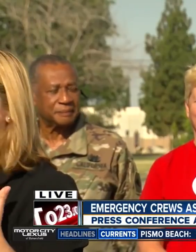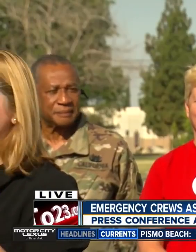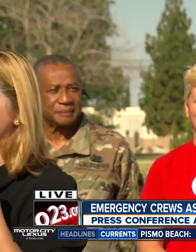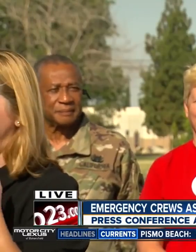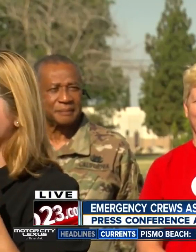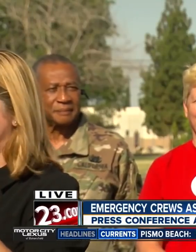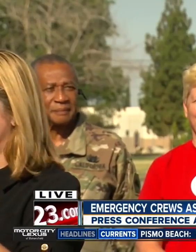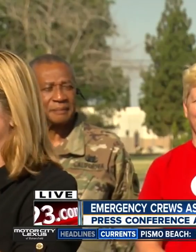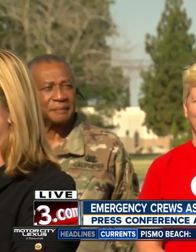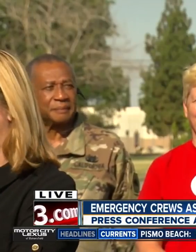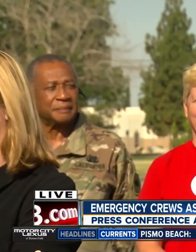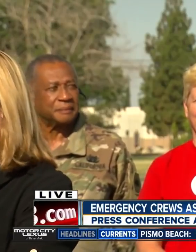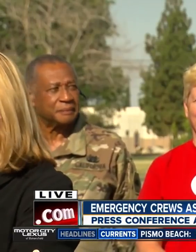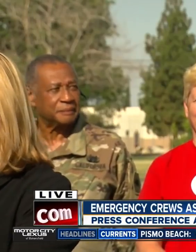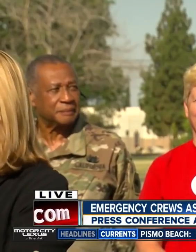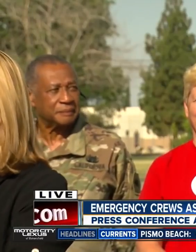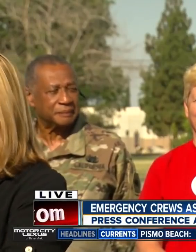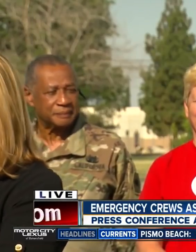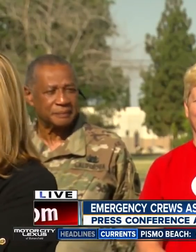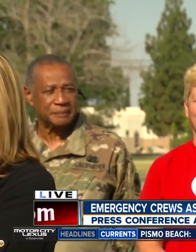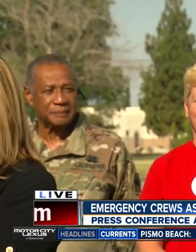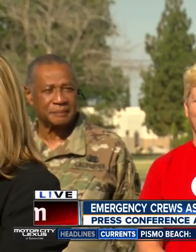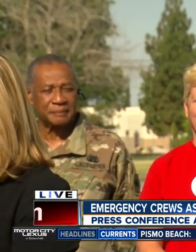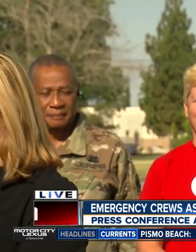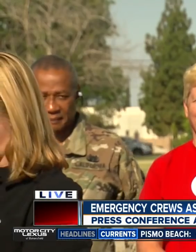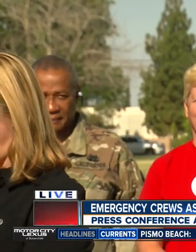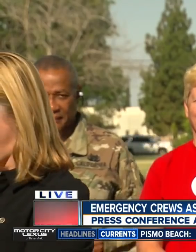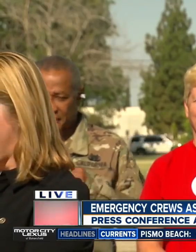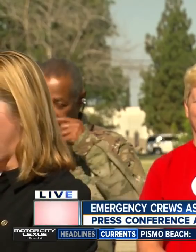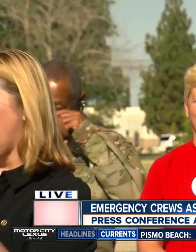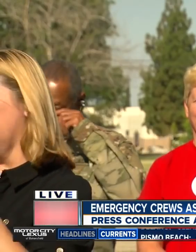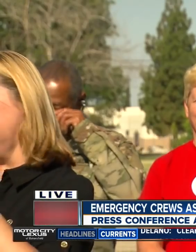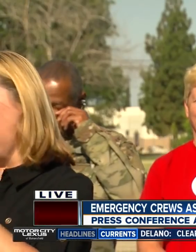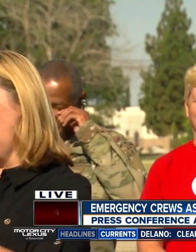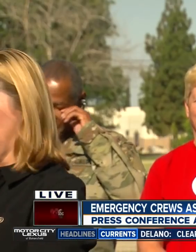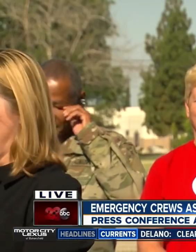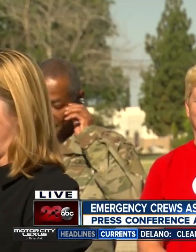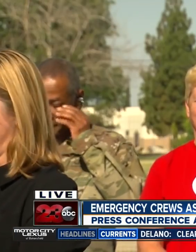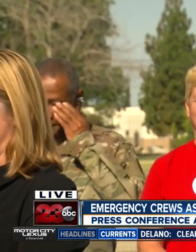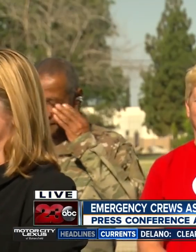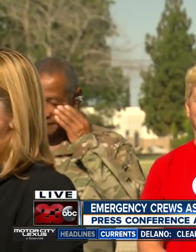from other agencies. And so just fire people, well over 200, I believe.